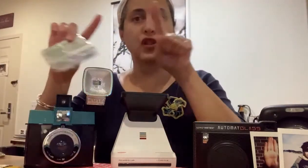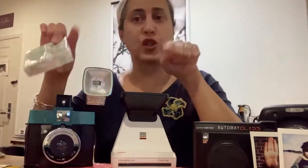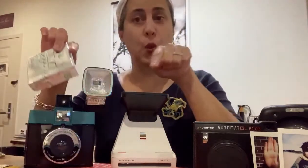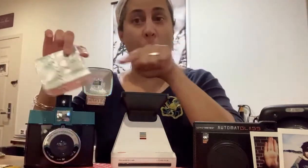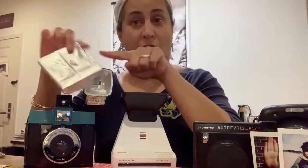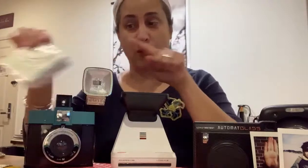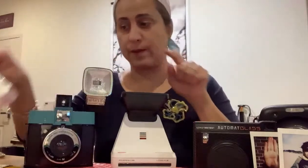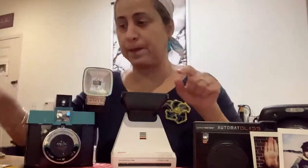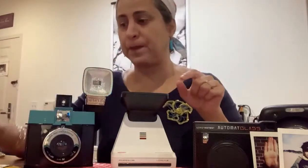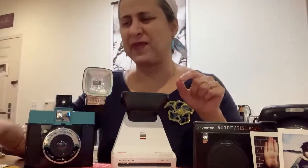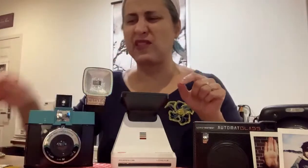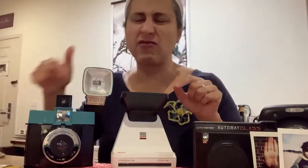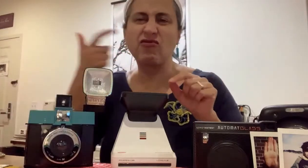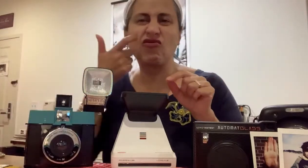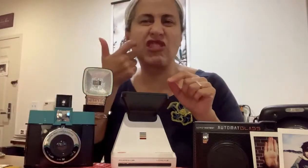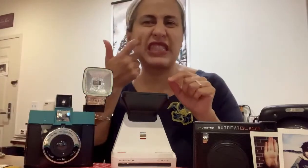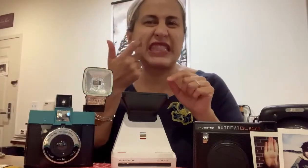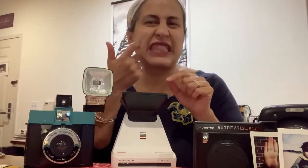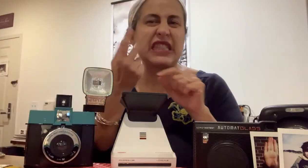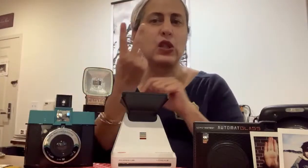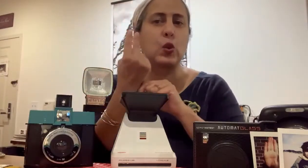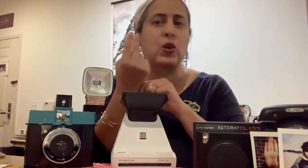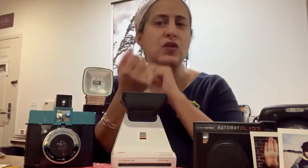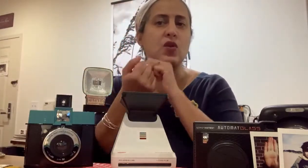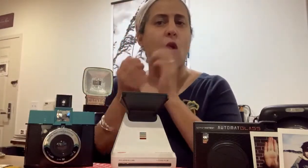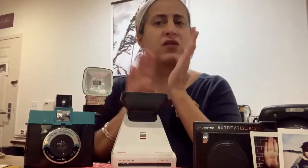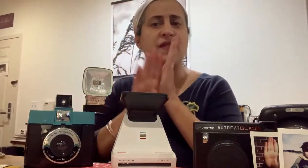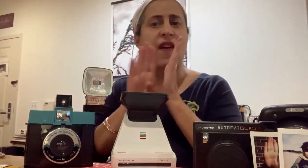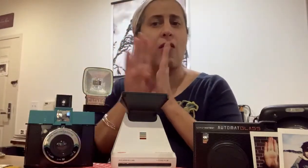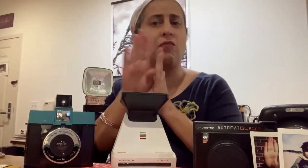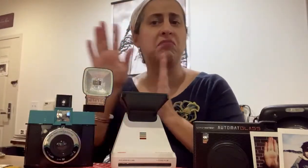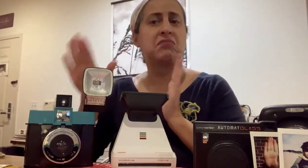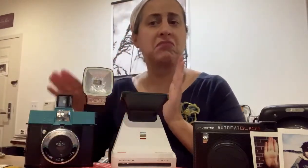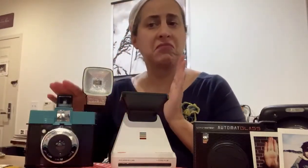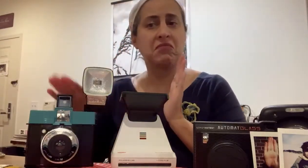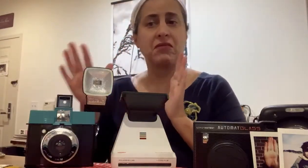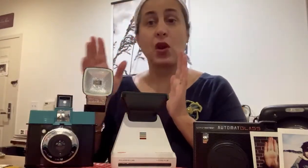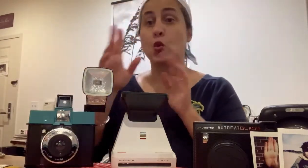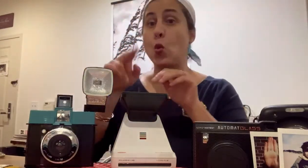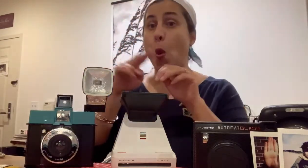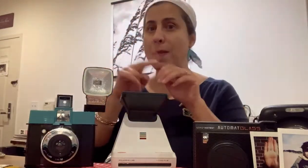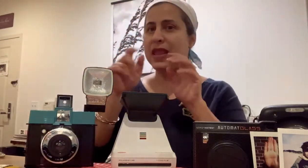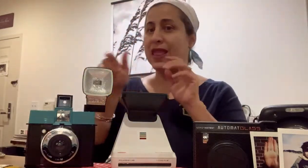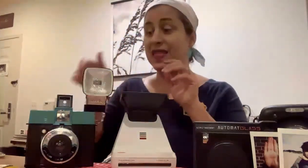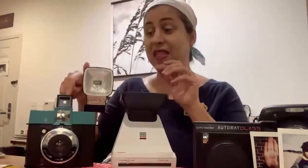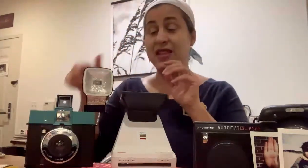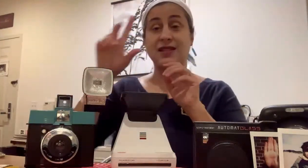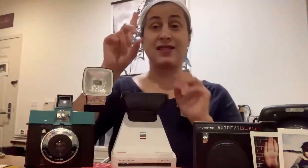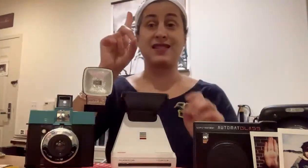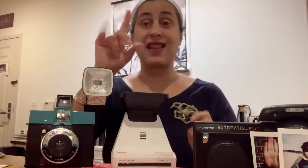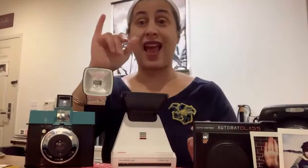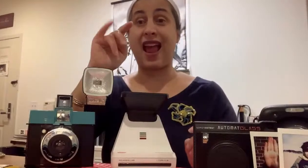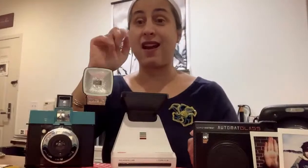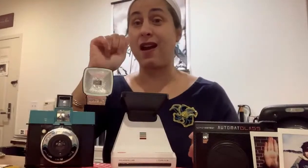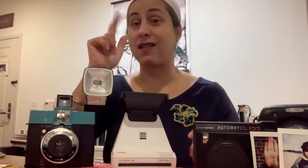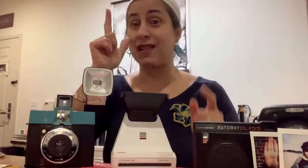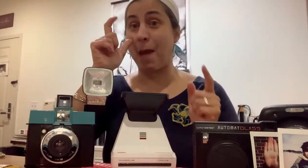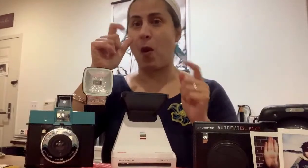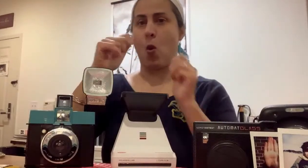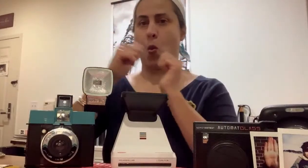This is a Diana Instant camera. I just got this. They developed this about 2 years ago, fairly recently.